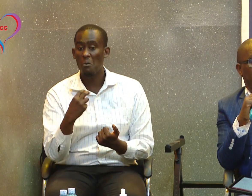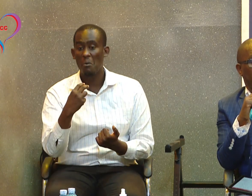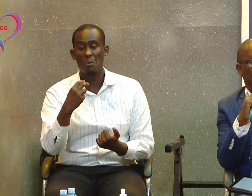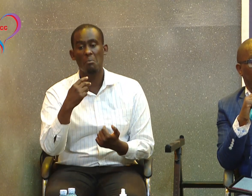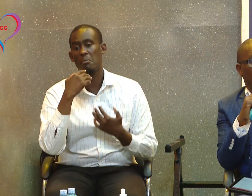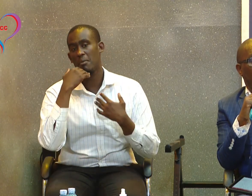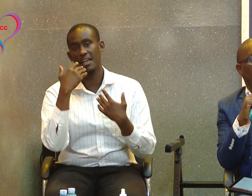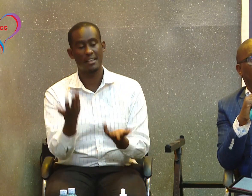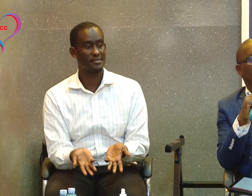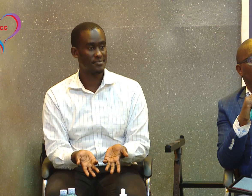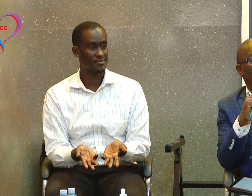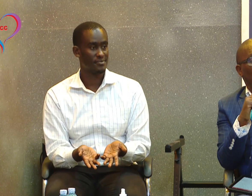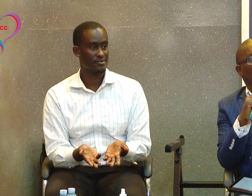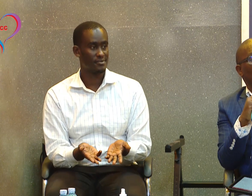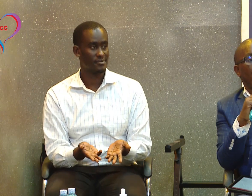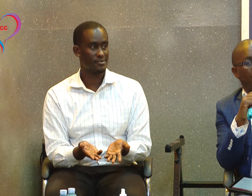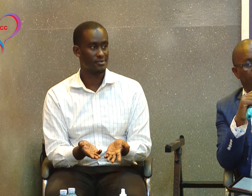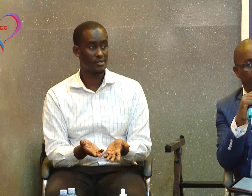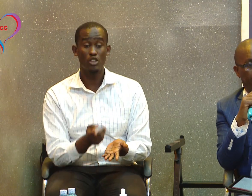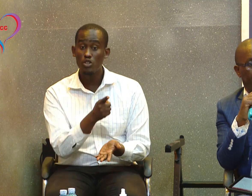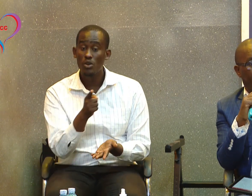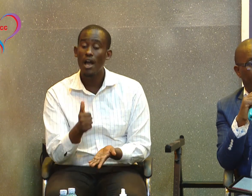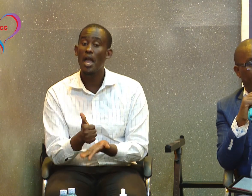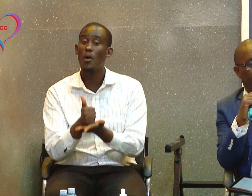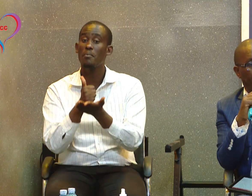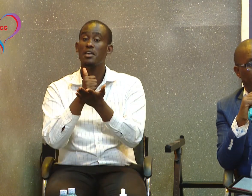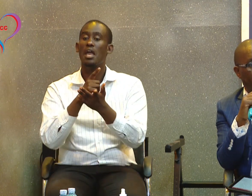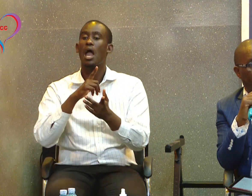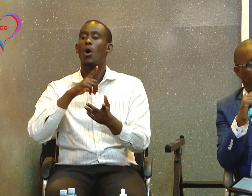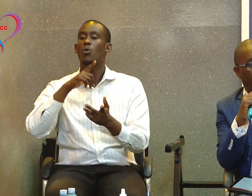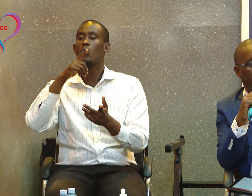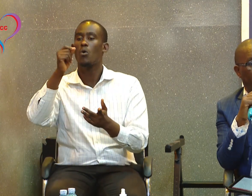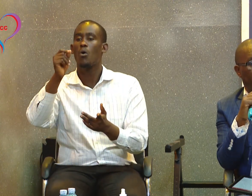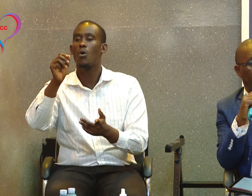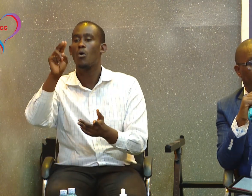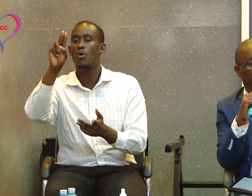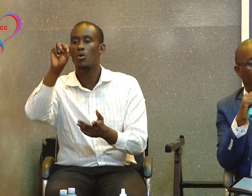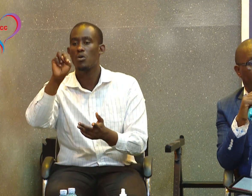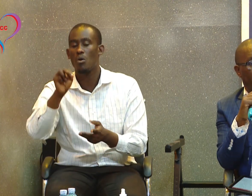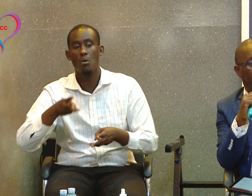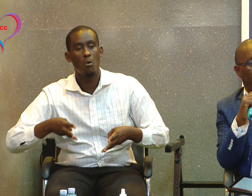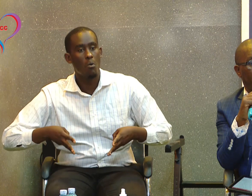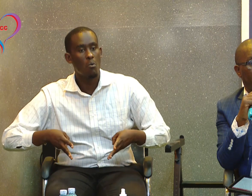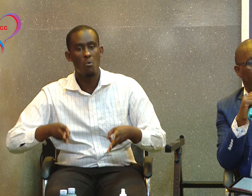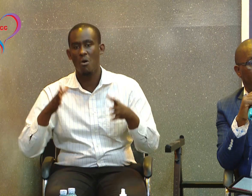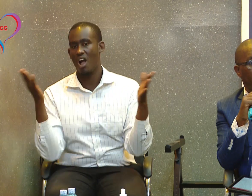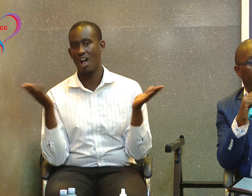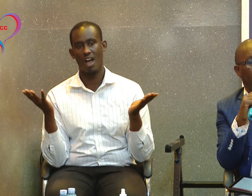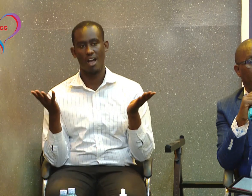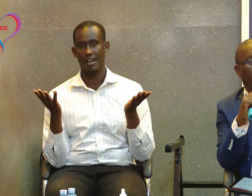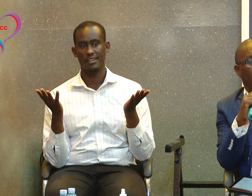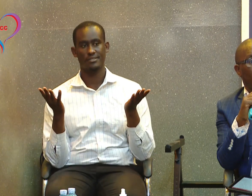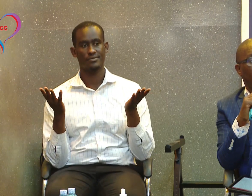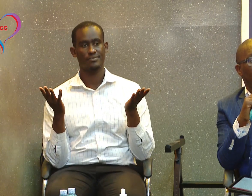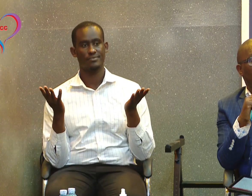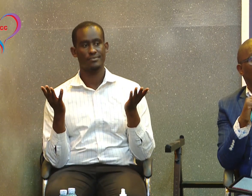we tubadde tutuuka. You have helped me to go nowhere. Nzo onyambye okubaako wesibaako na